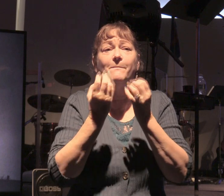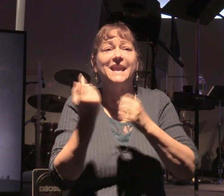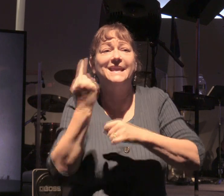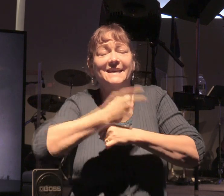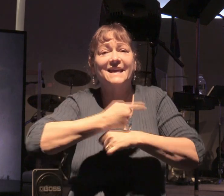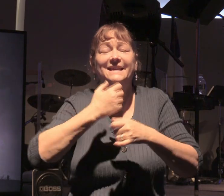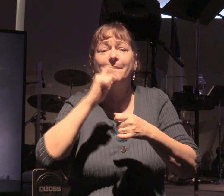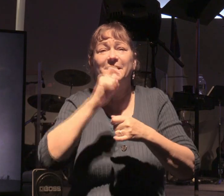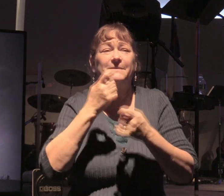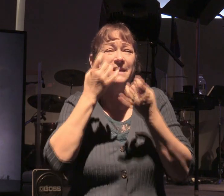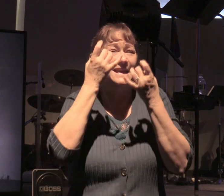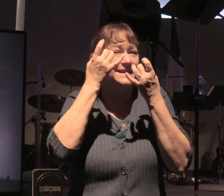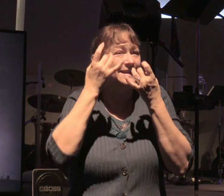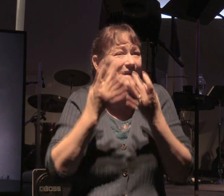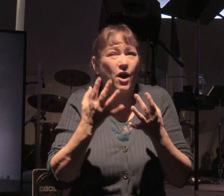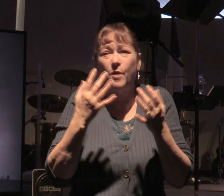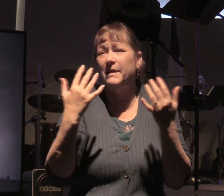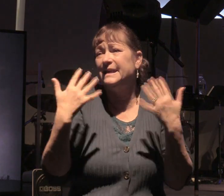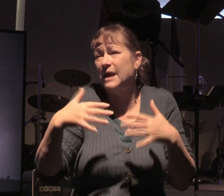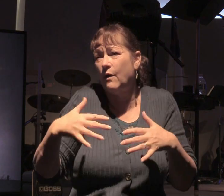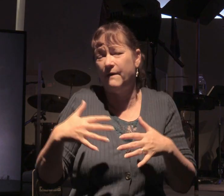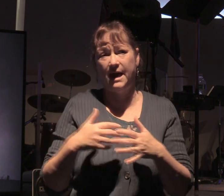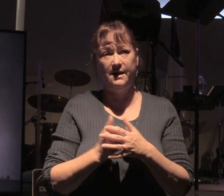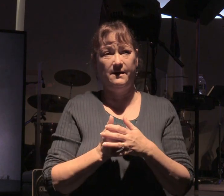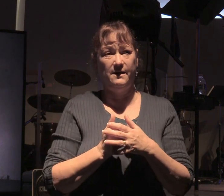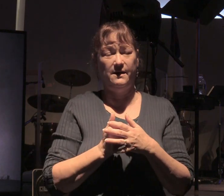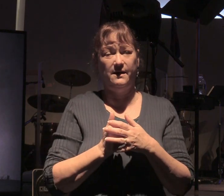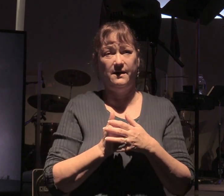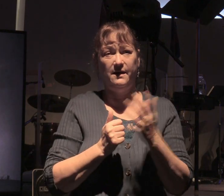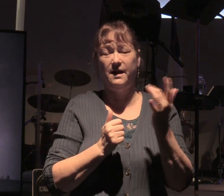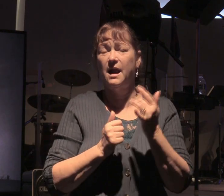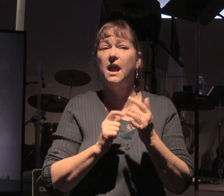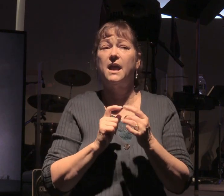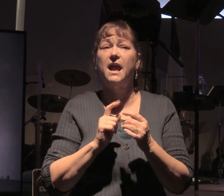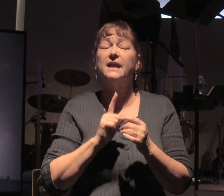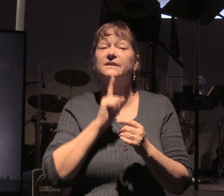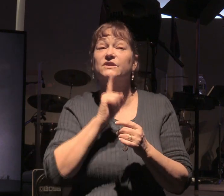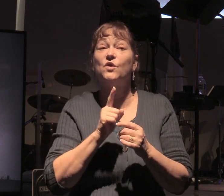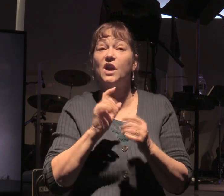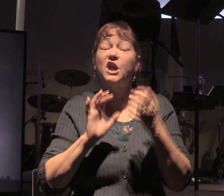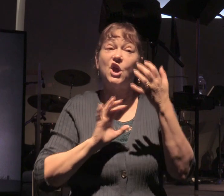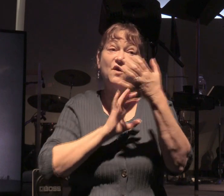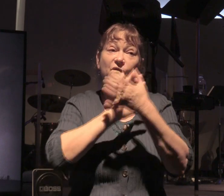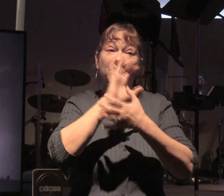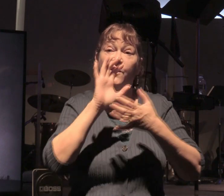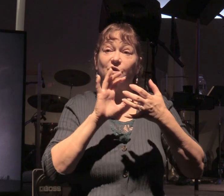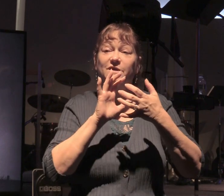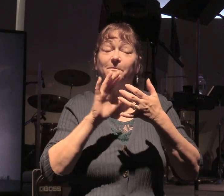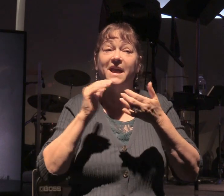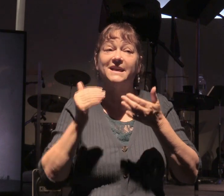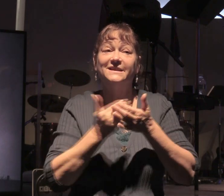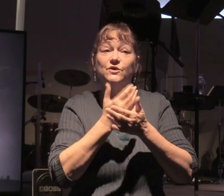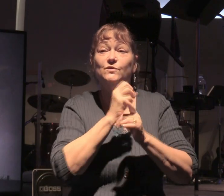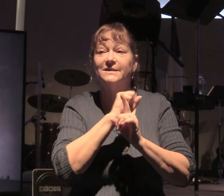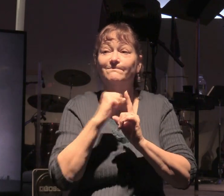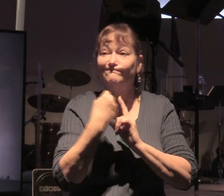have been terribly terrified and certainly confused by his new